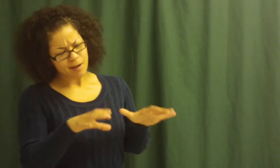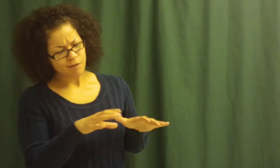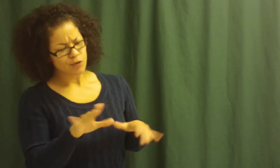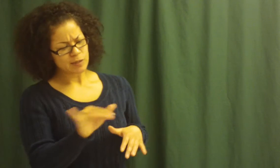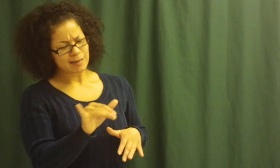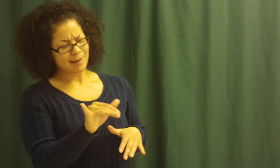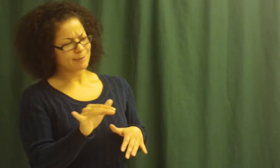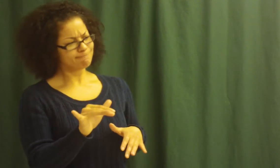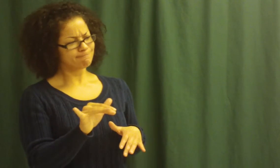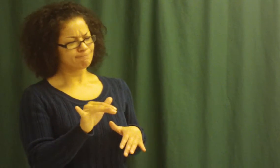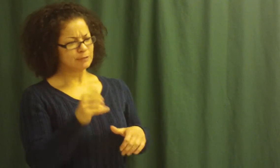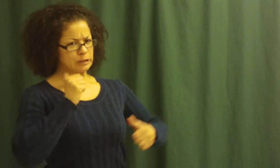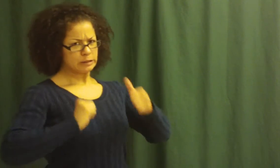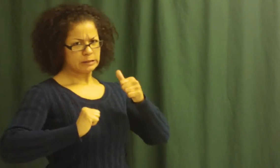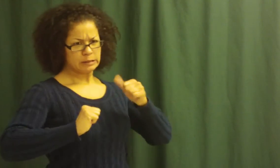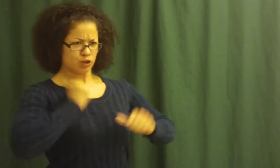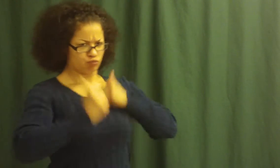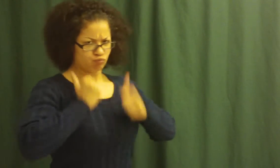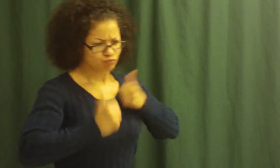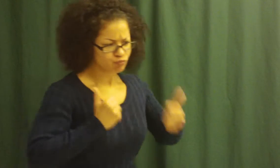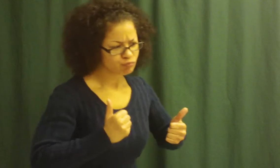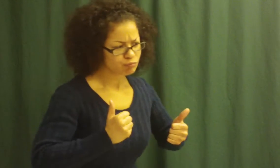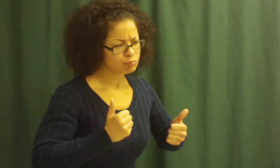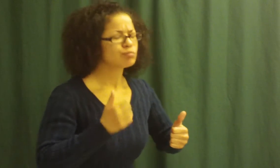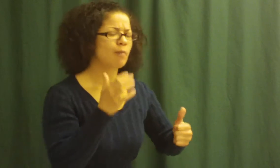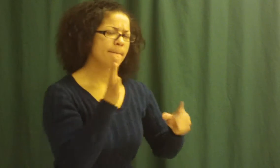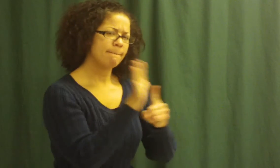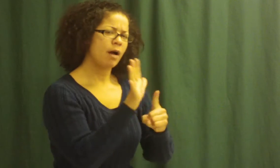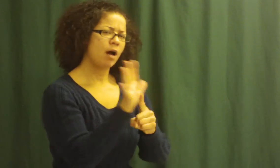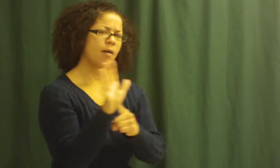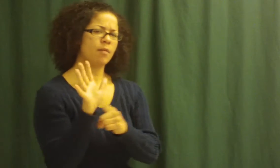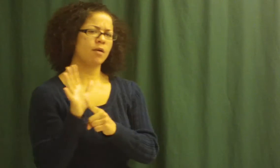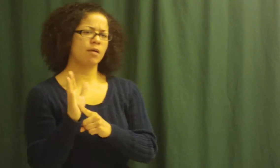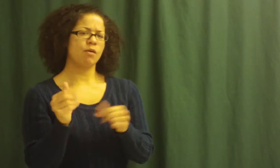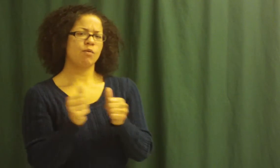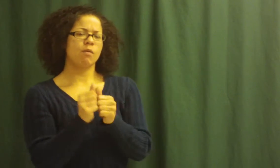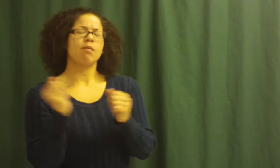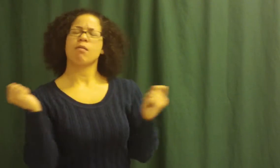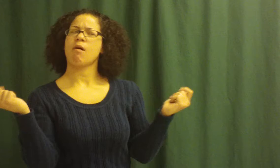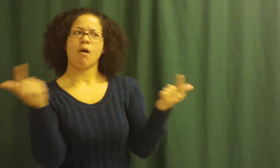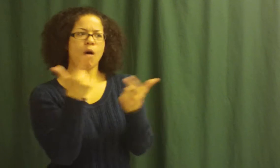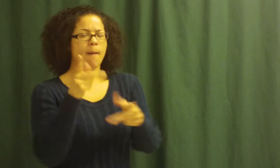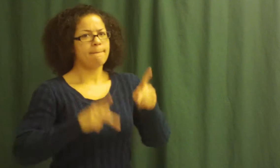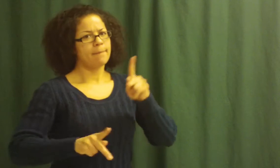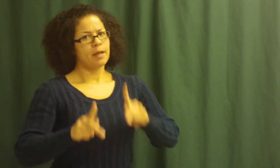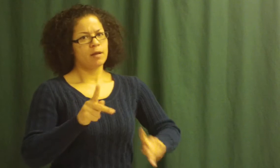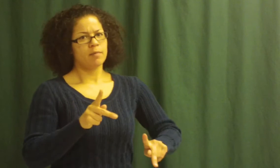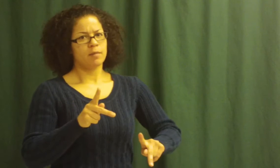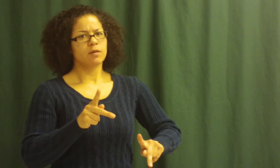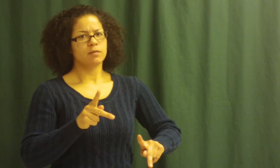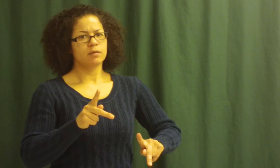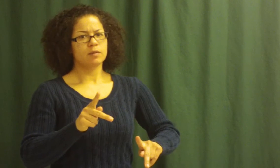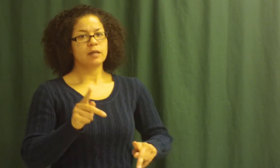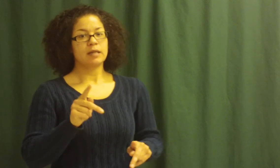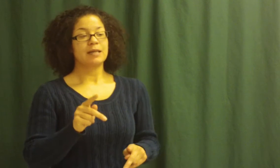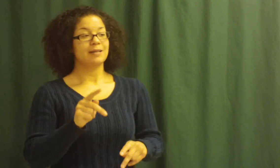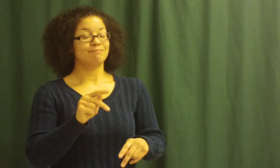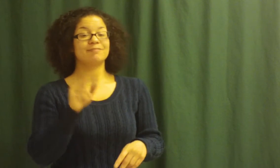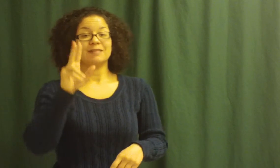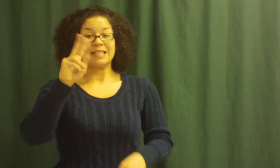human groups, a natural selection must exist for these behaviors similar to